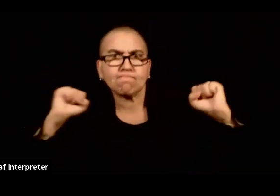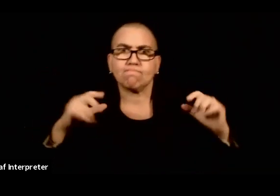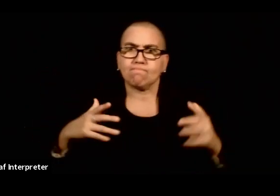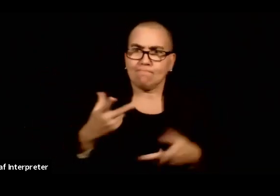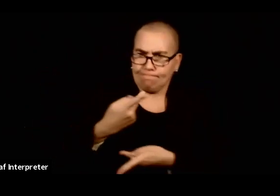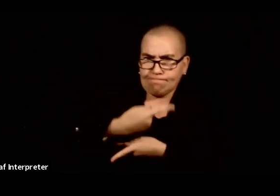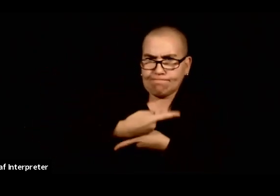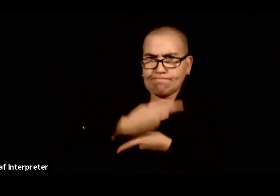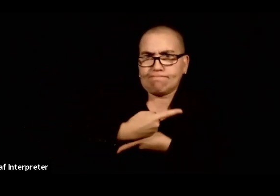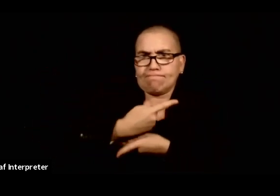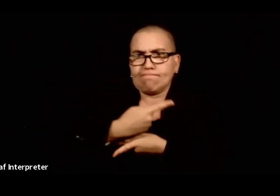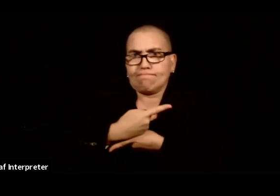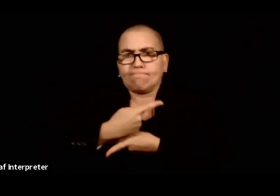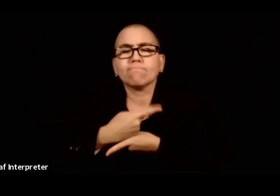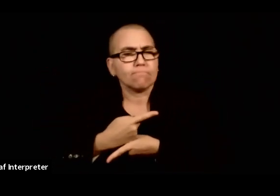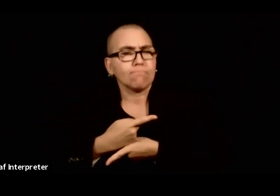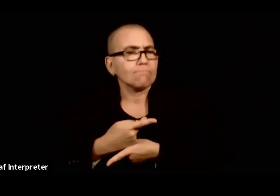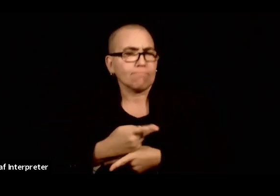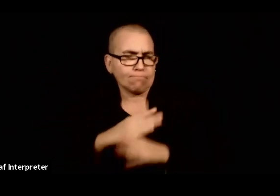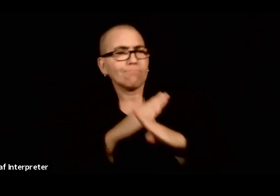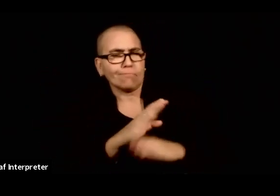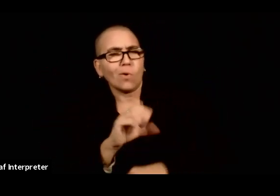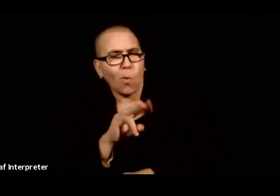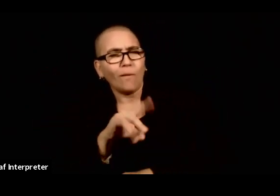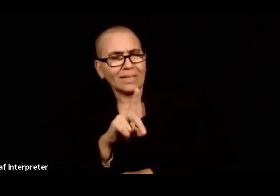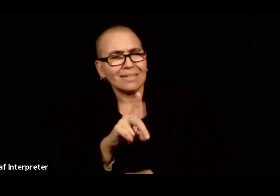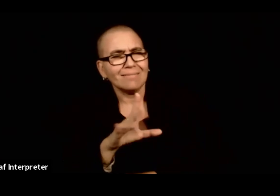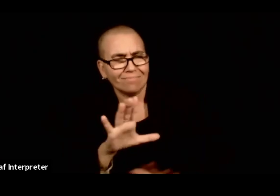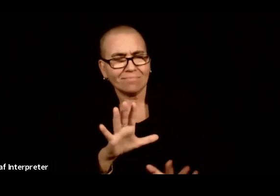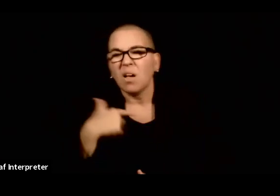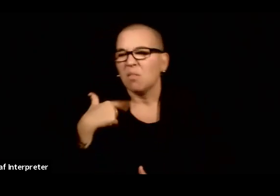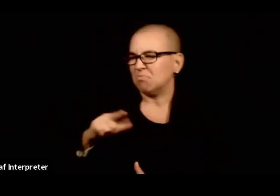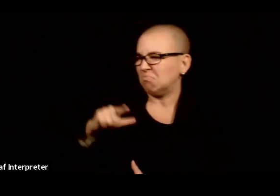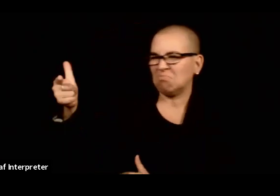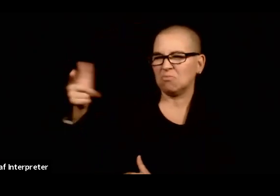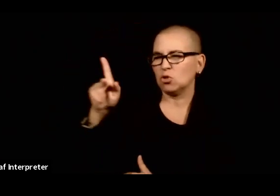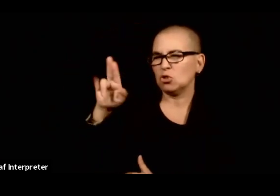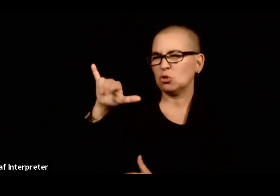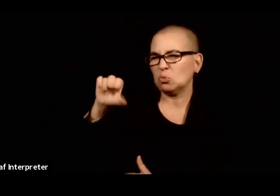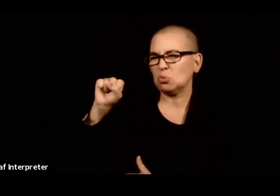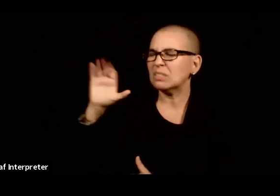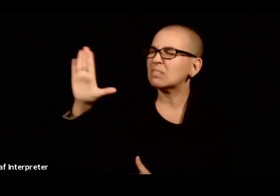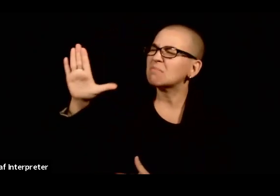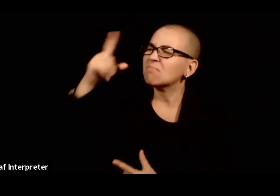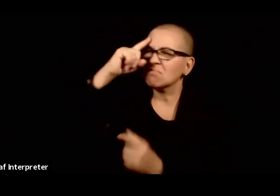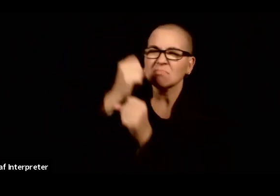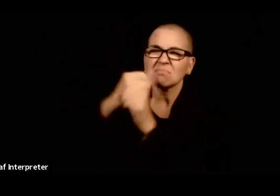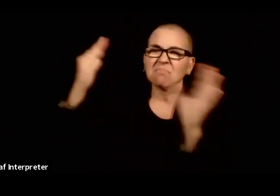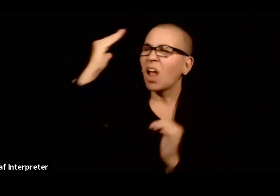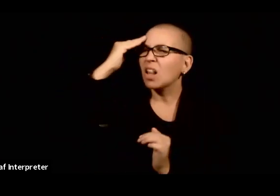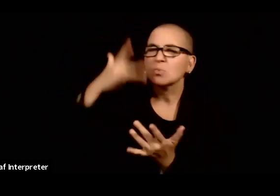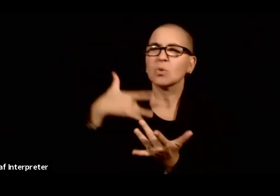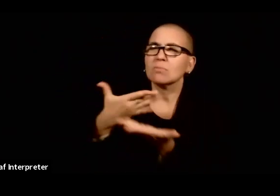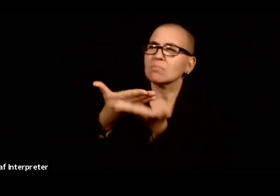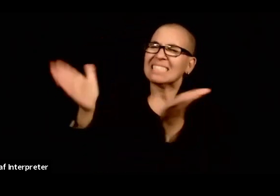if Chris has any more knowledge of the literature on this topic.